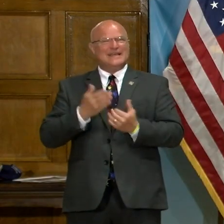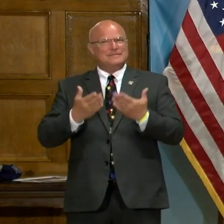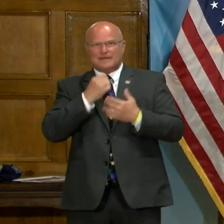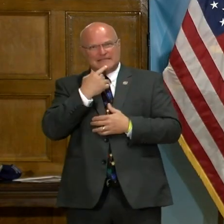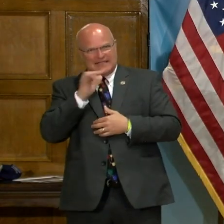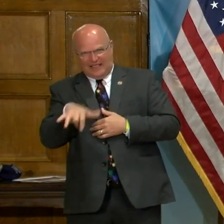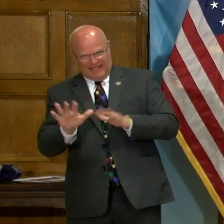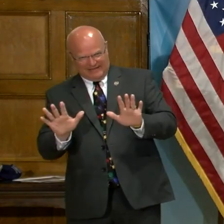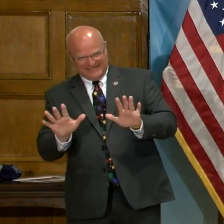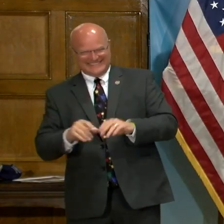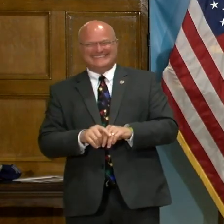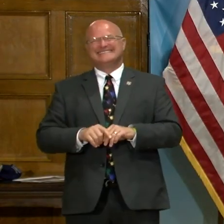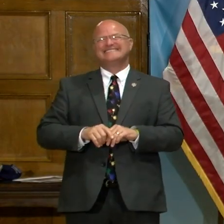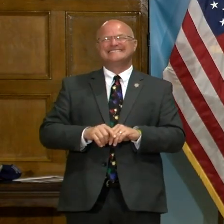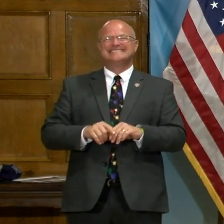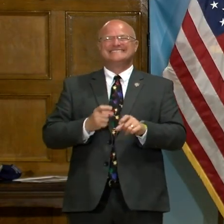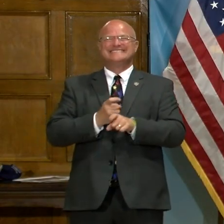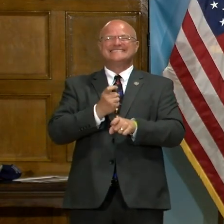Maybe he didn't say all of that.